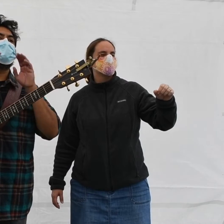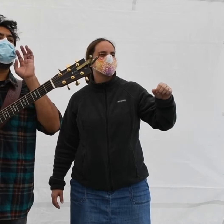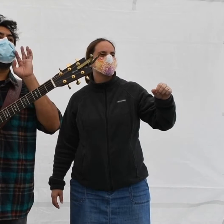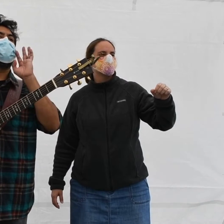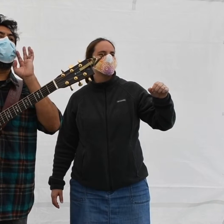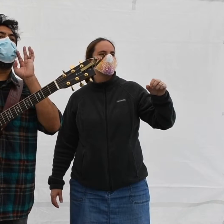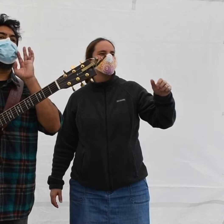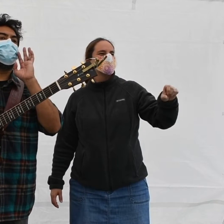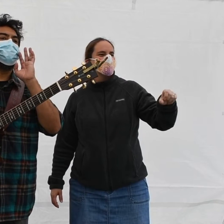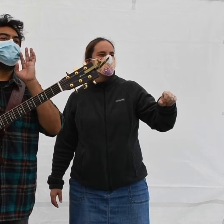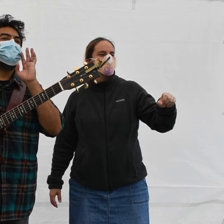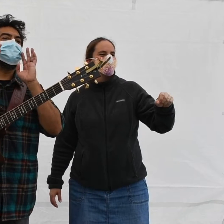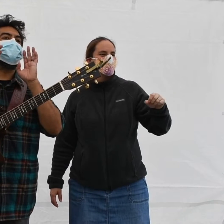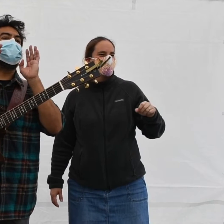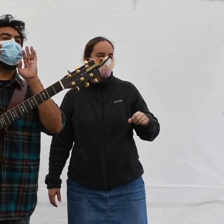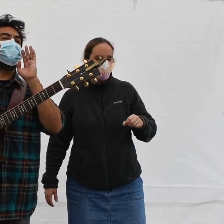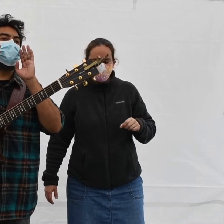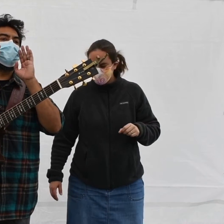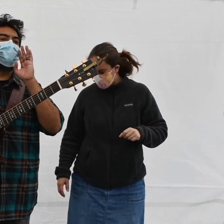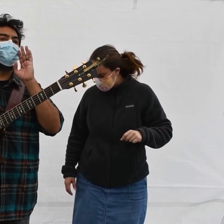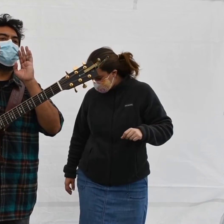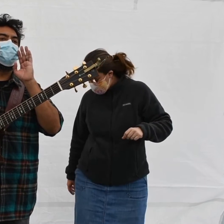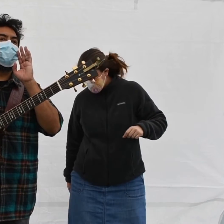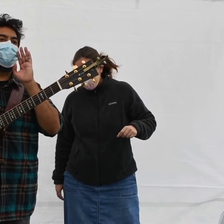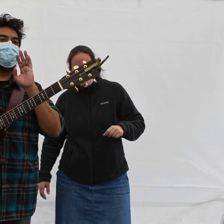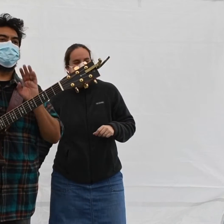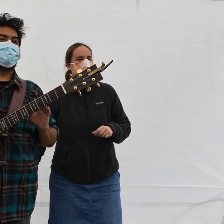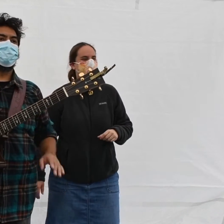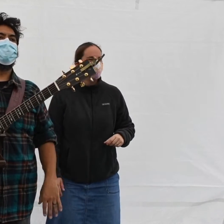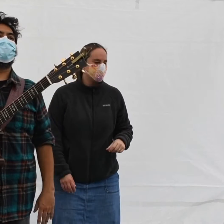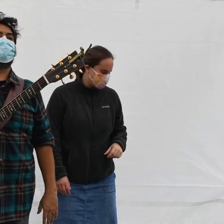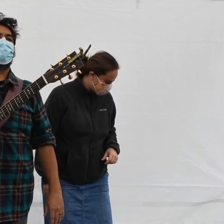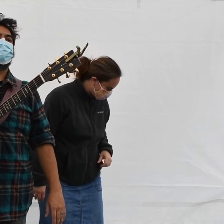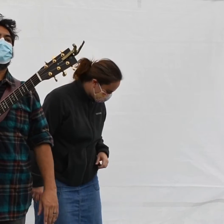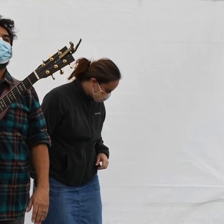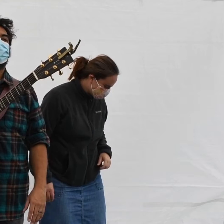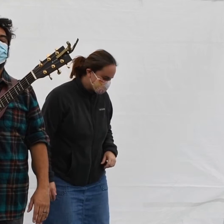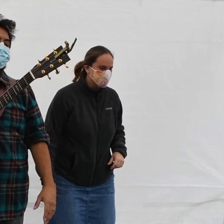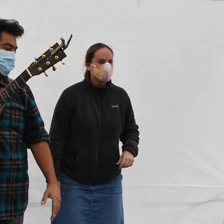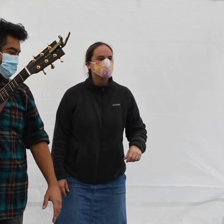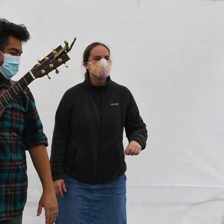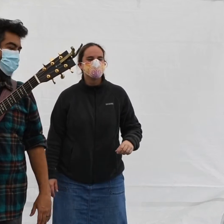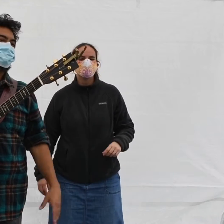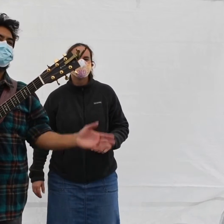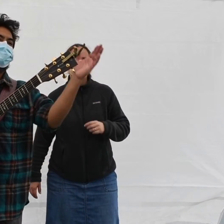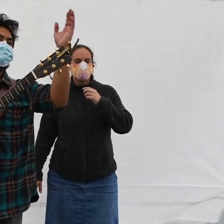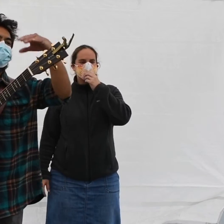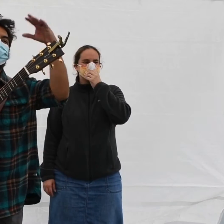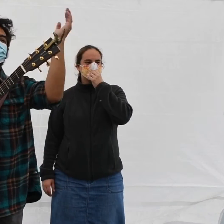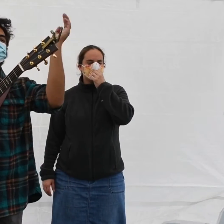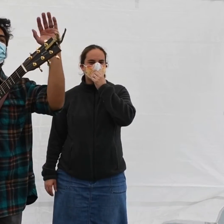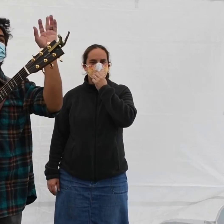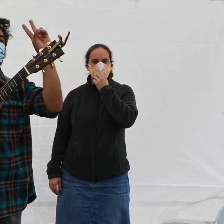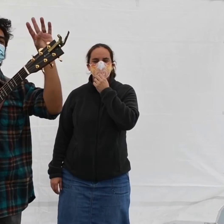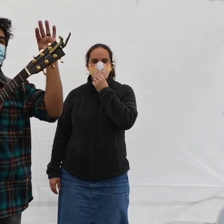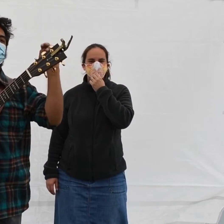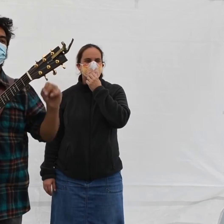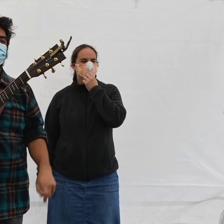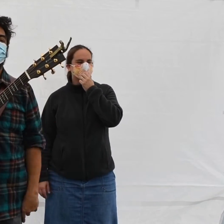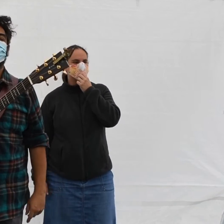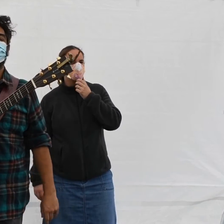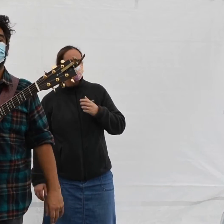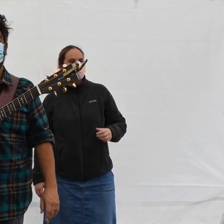Well, if you could turn the car off. We're gonna film right now, really quick. No, it's okay. It's okay. This is our third